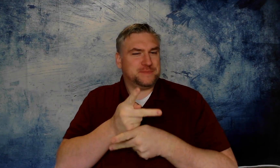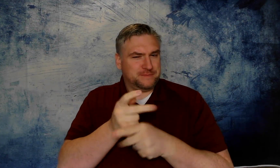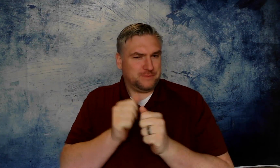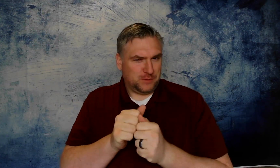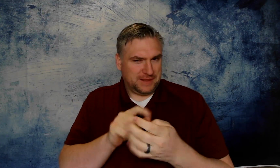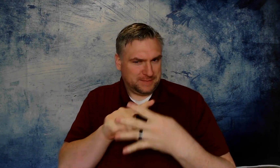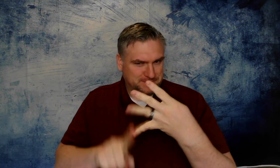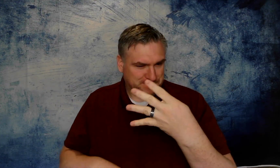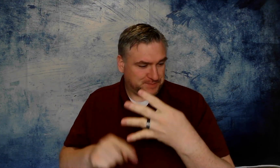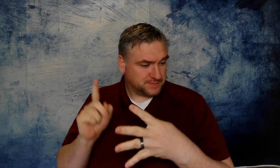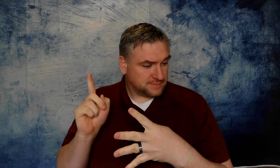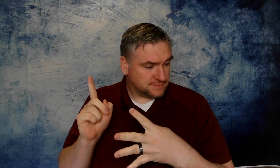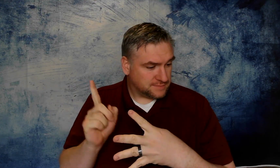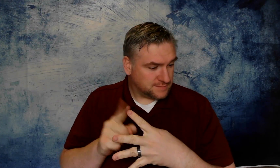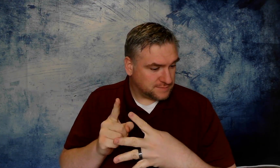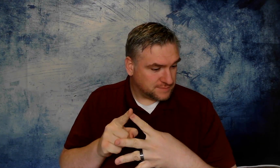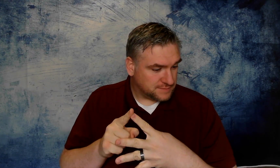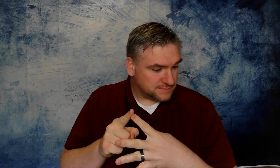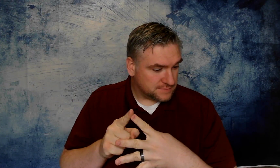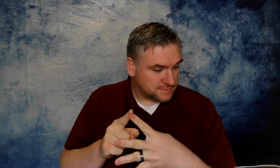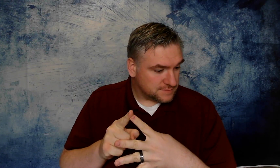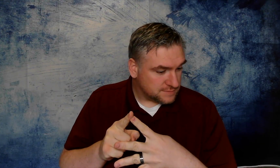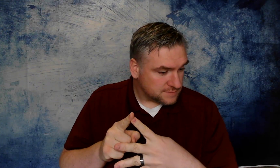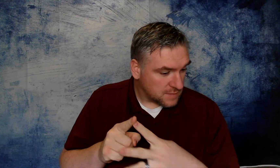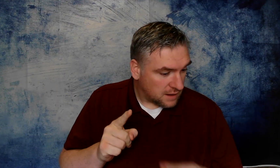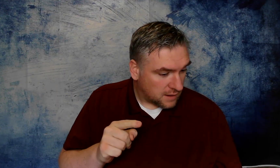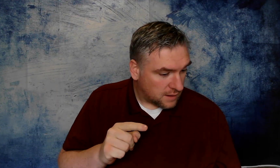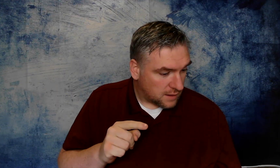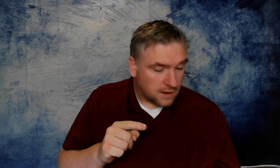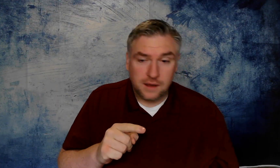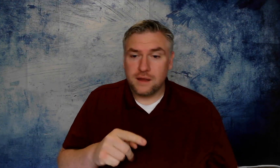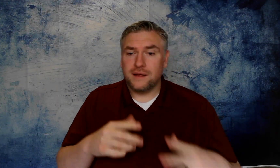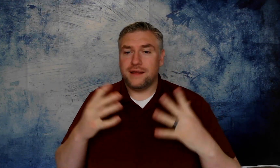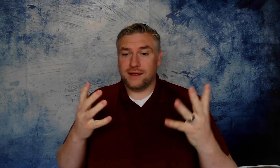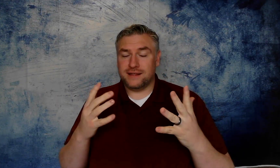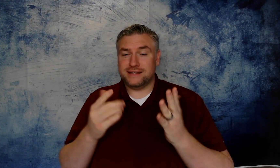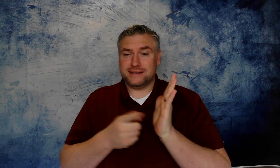things to be careful with. First,